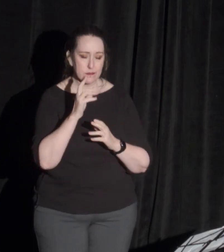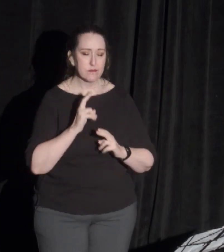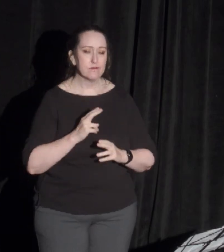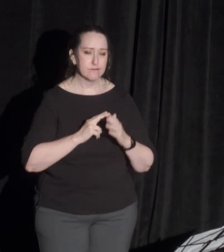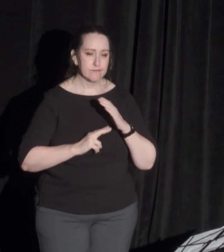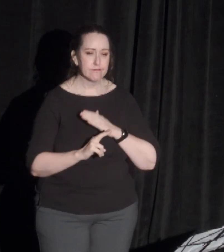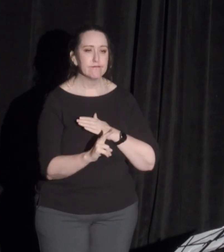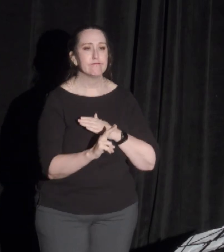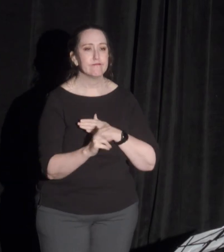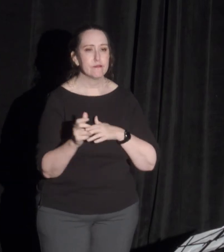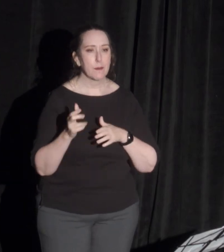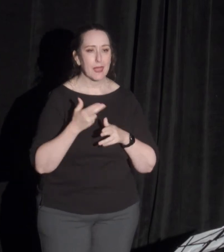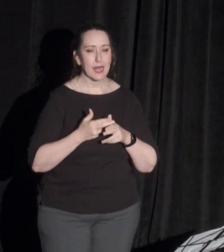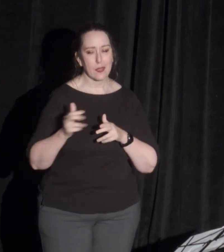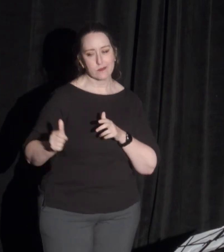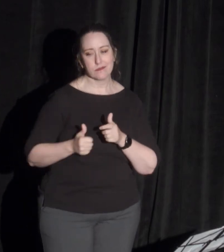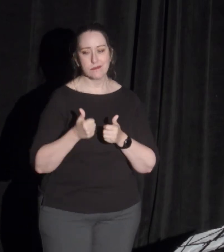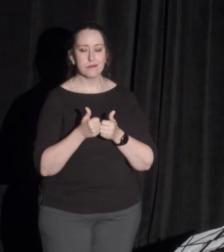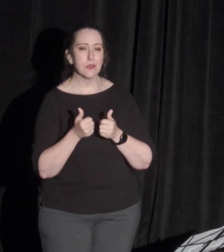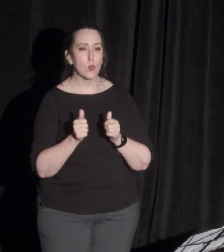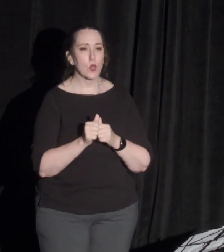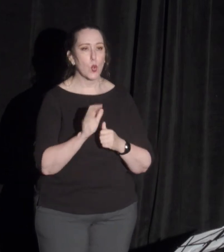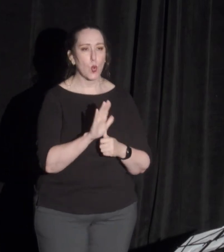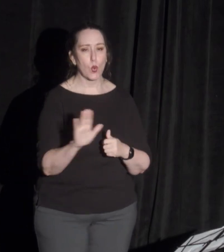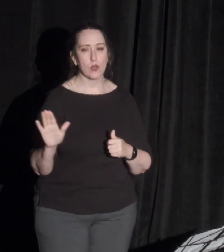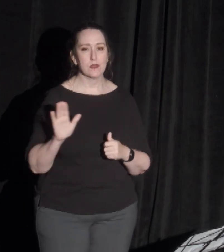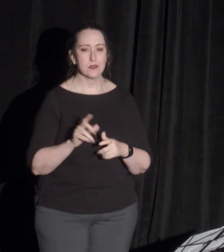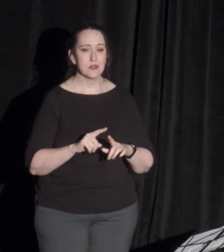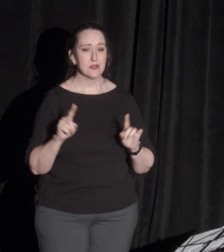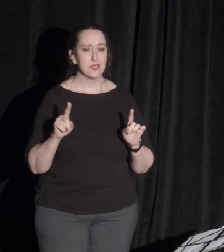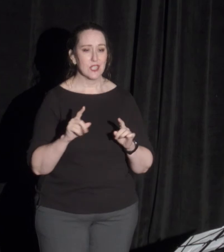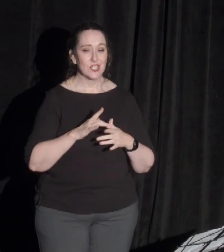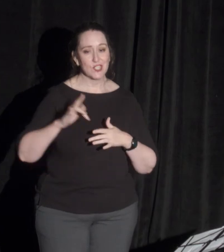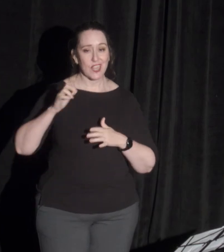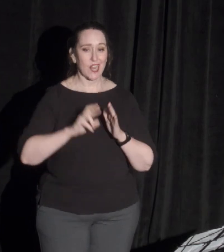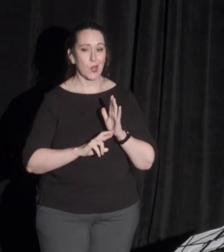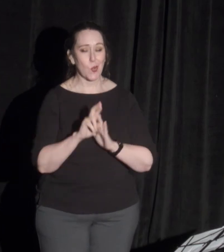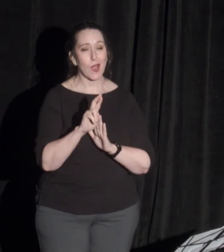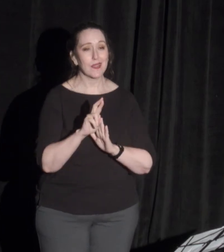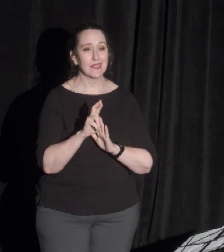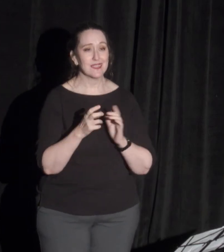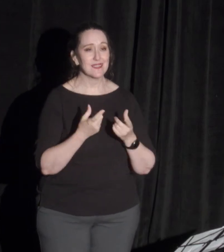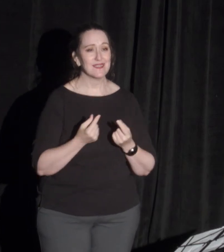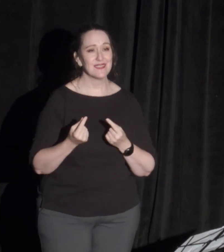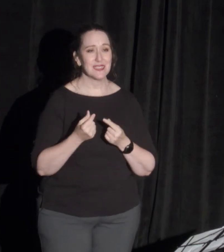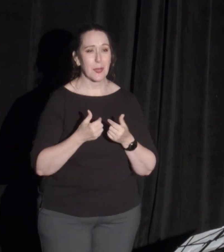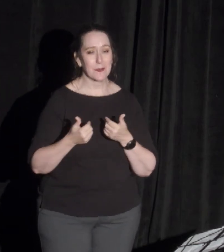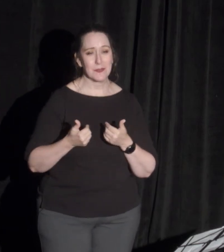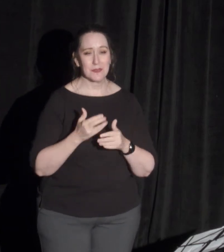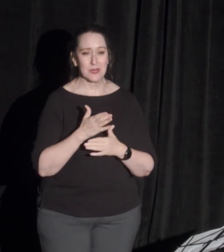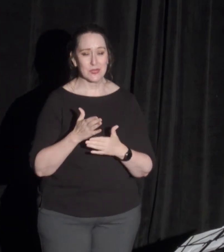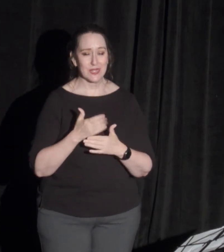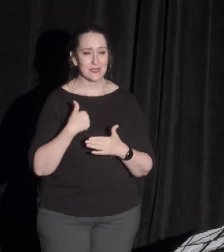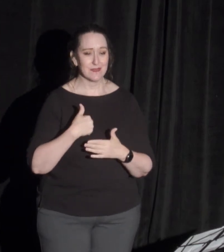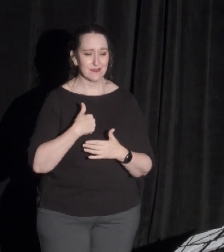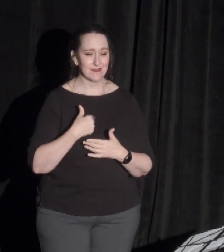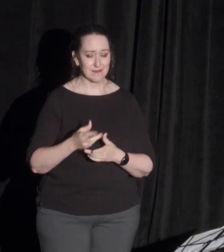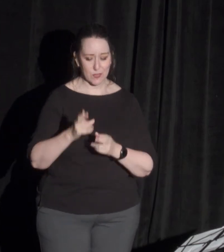alongside yours, and the only difference this very shiny rocket makes between us is that I get the honor and